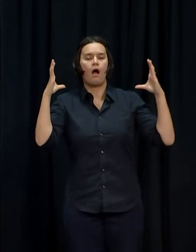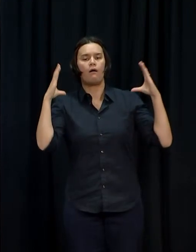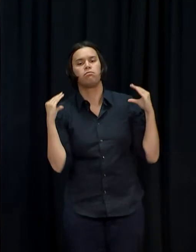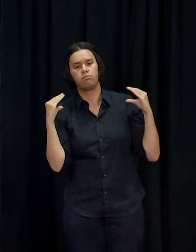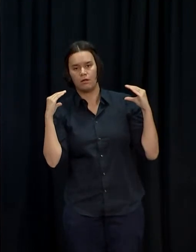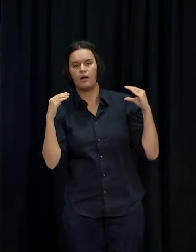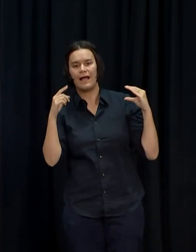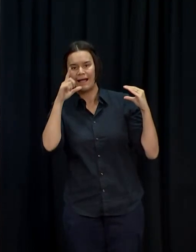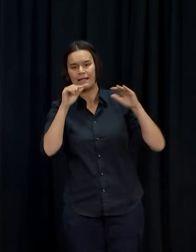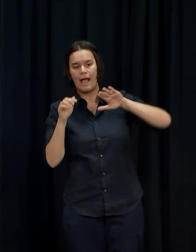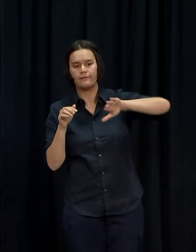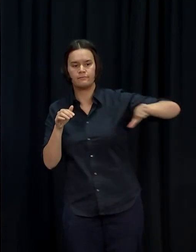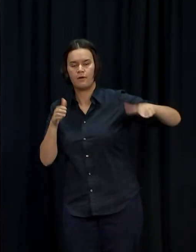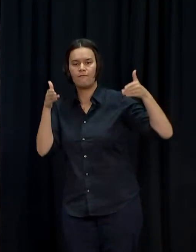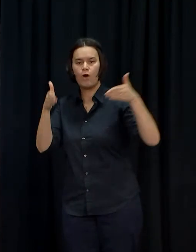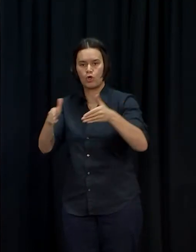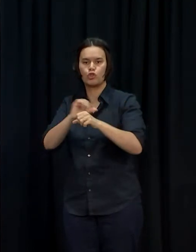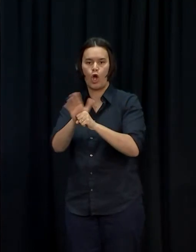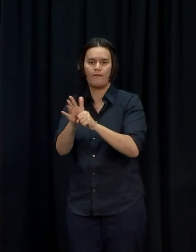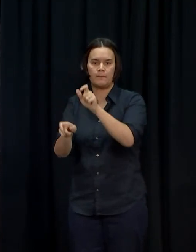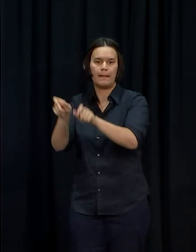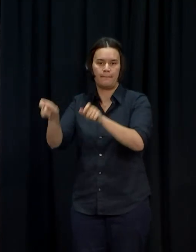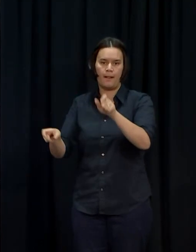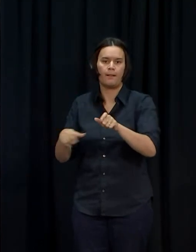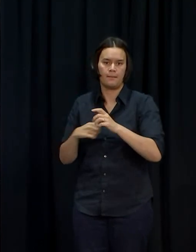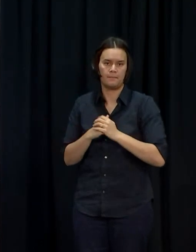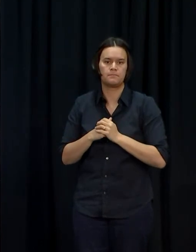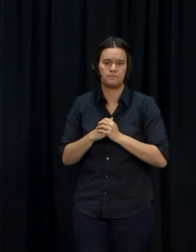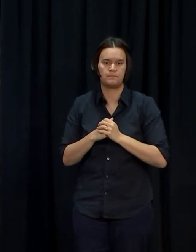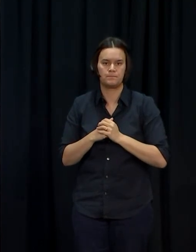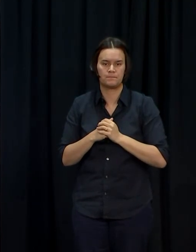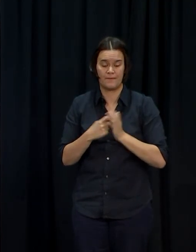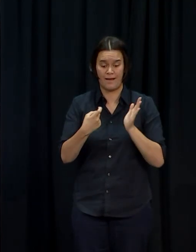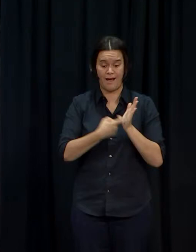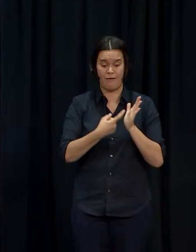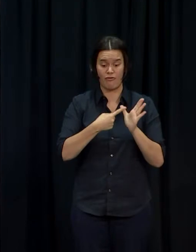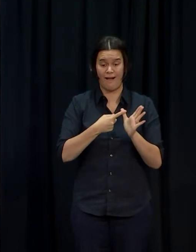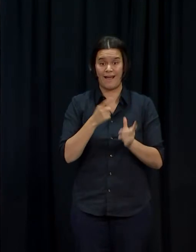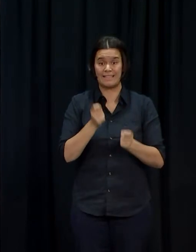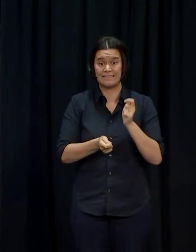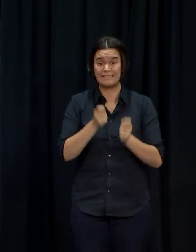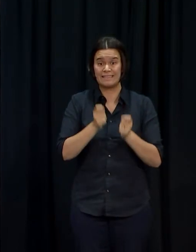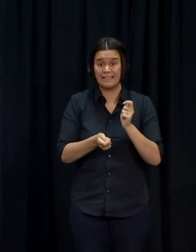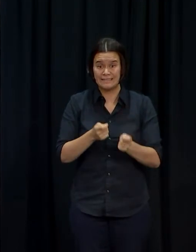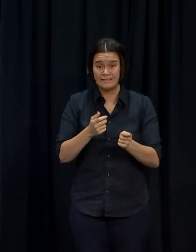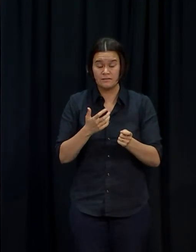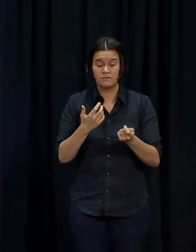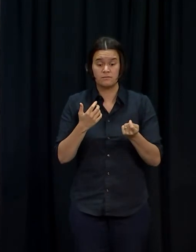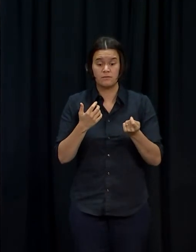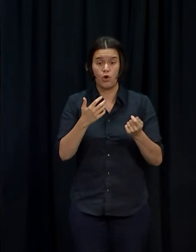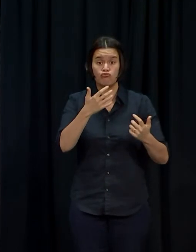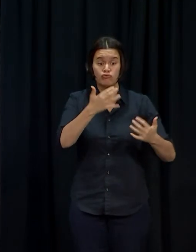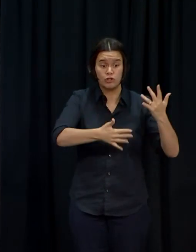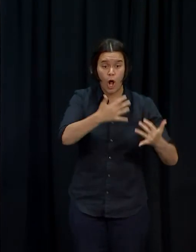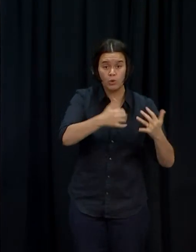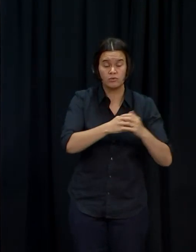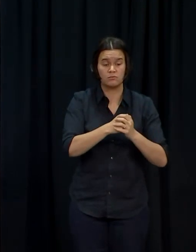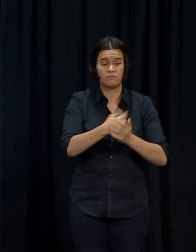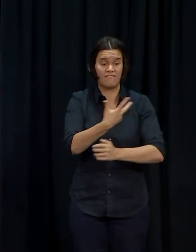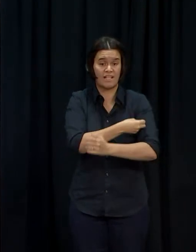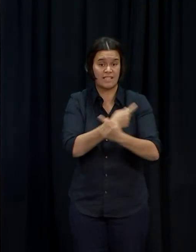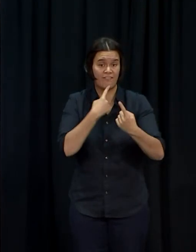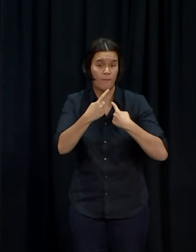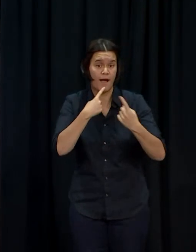under development and will enable the upload of rapid antigen tests results and to view test results and